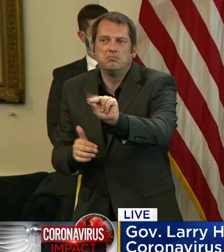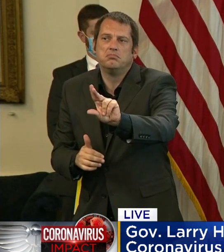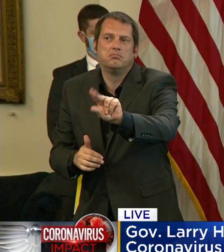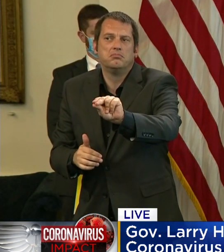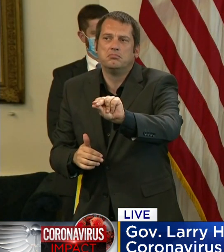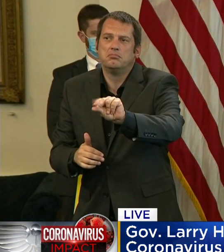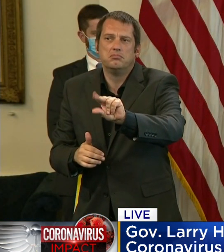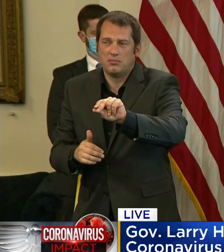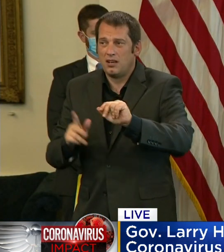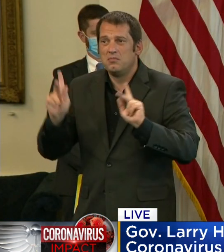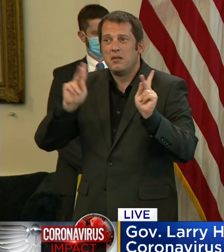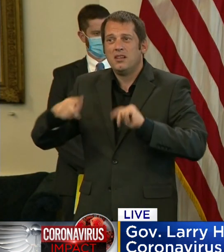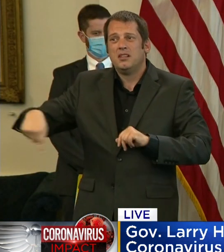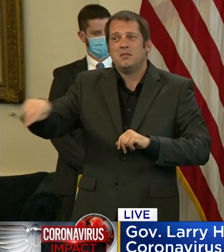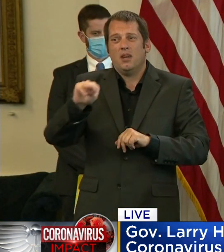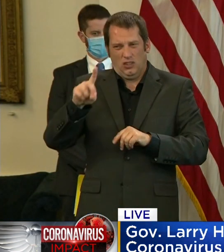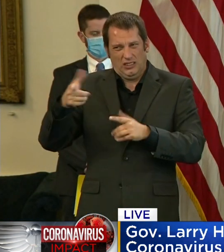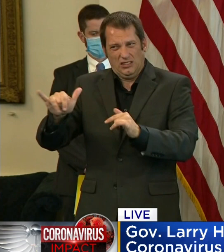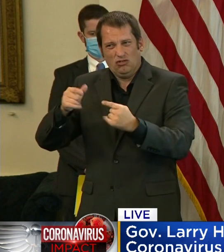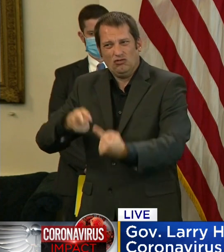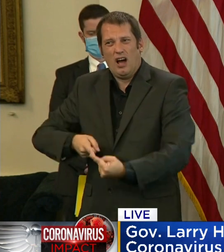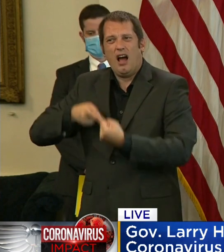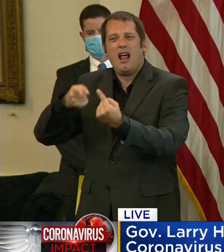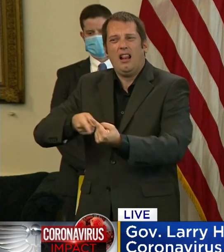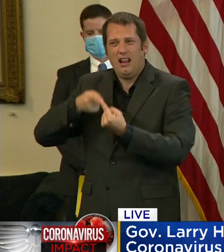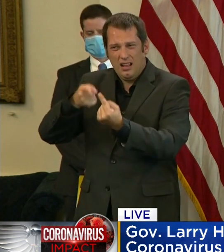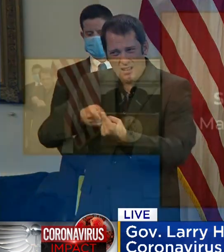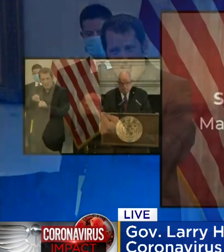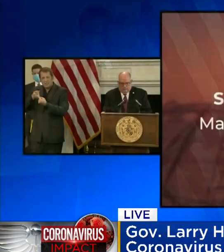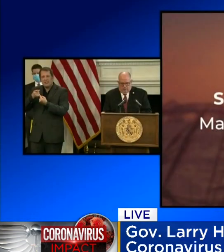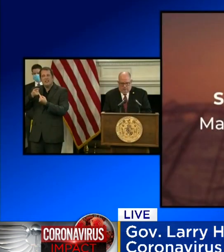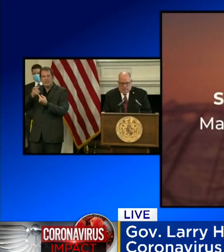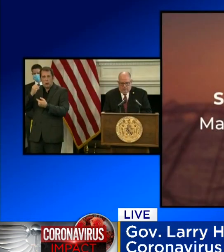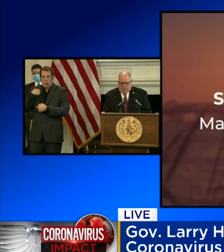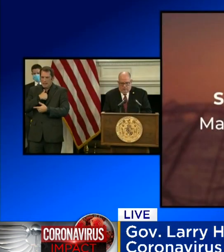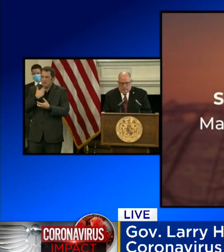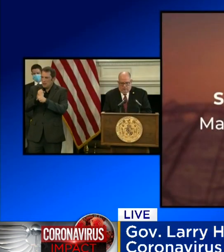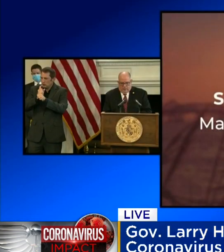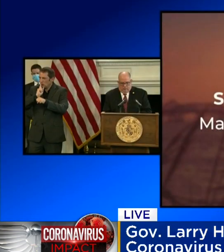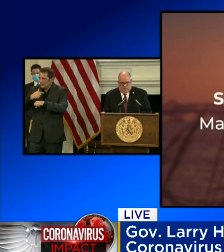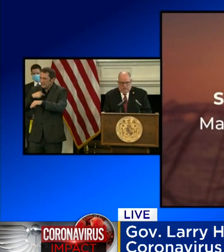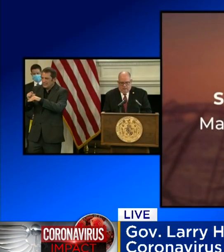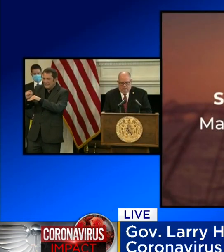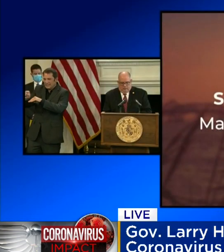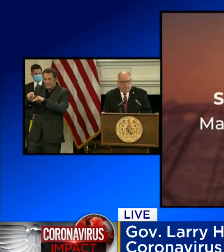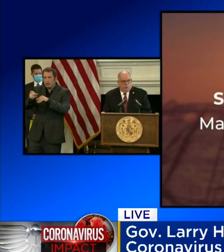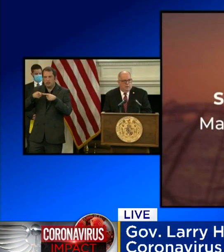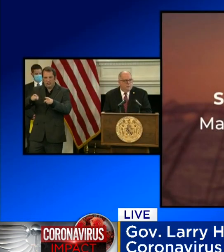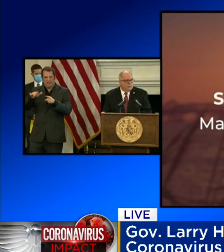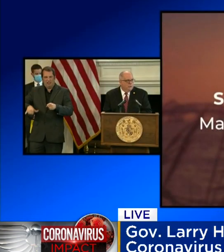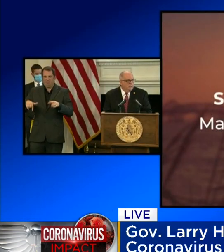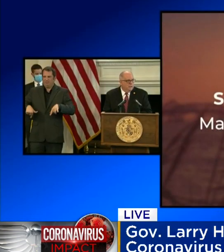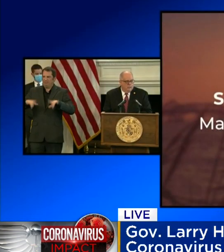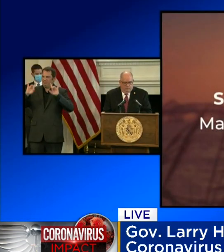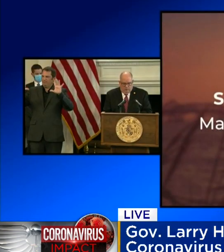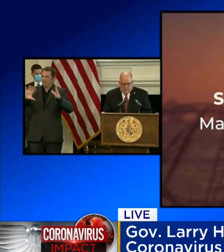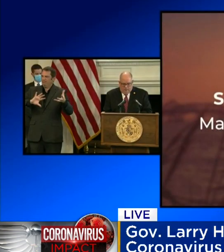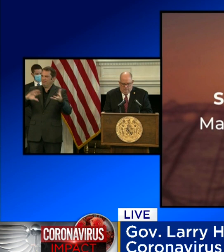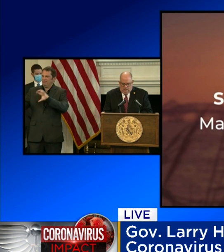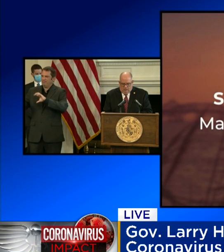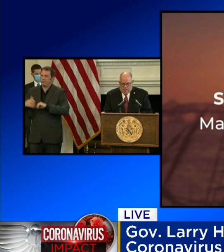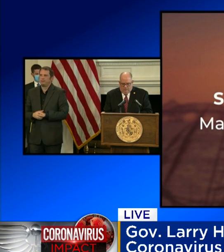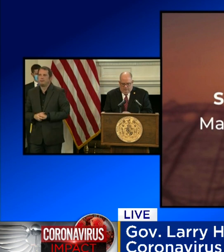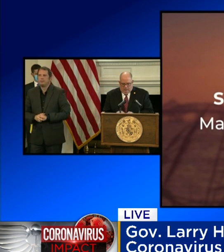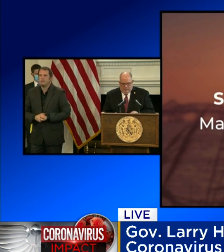crisis. This time, I'd like to turn it over to Secretary Tiffany Robinson from the Maryland Department of Labor